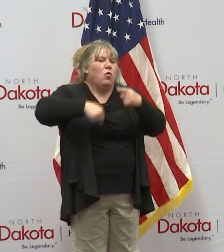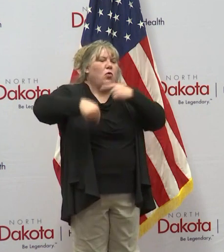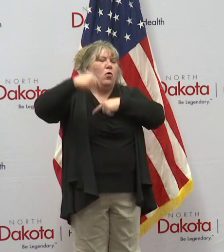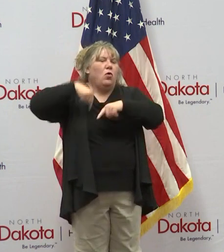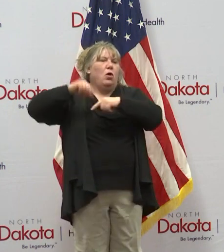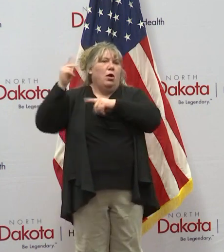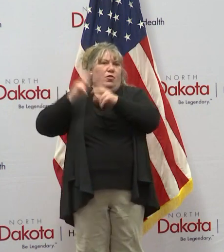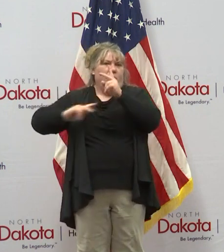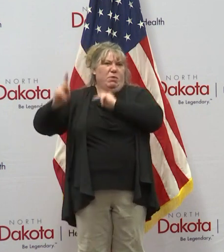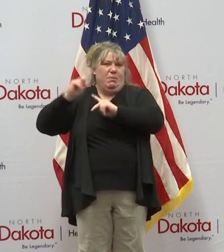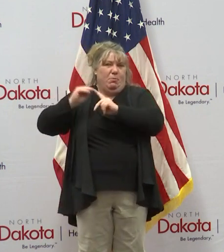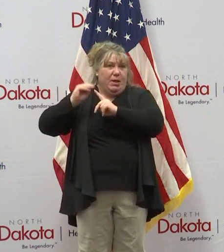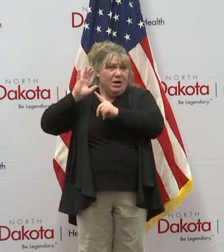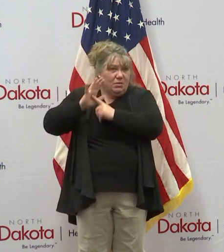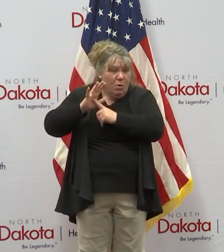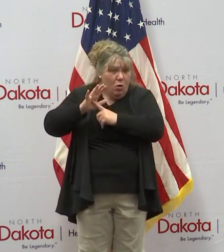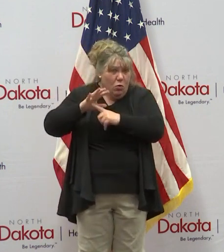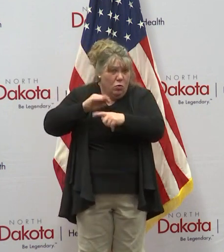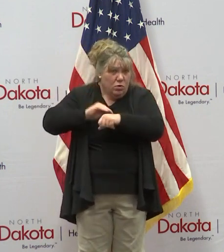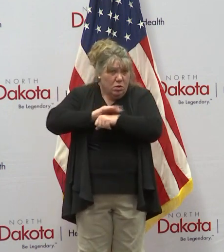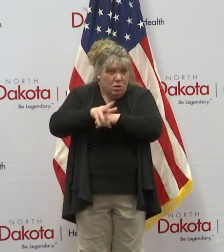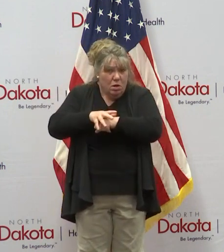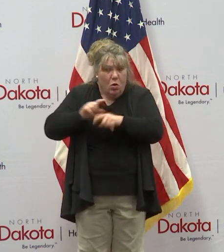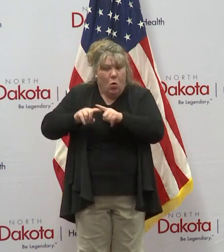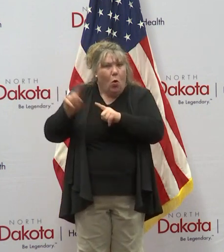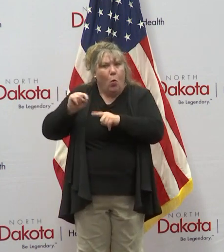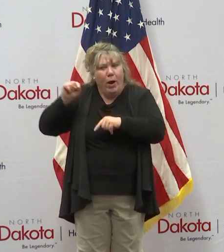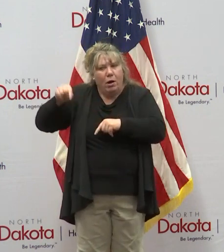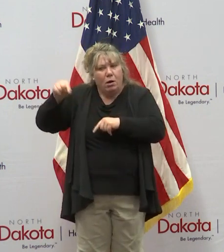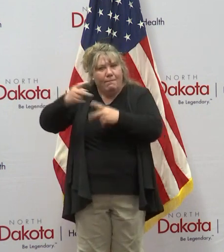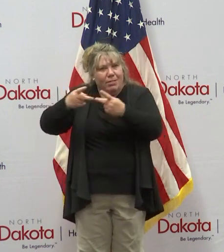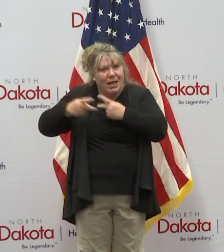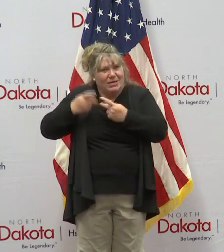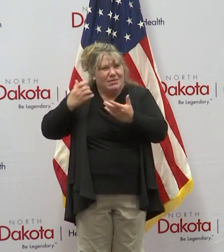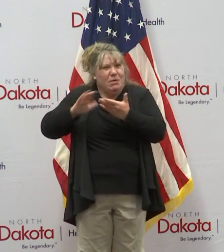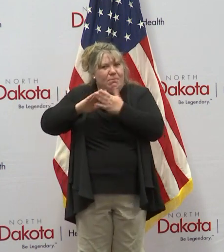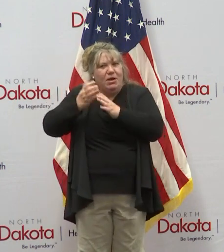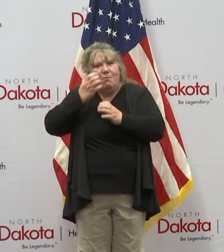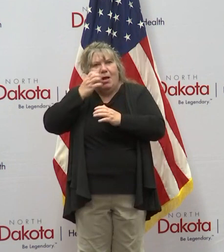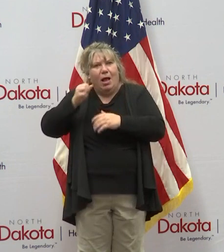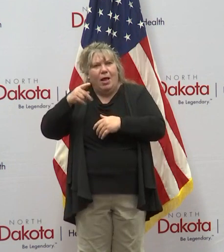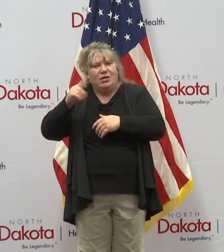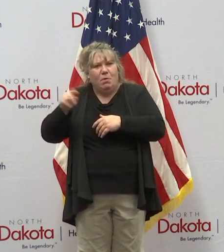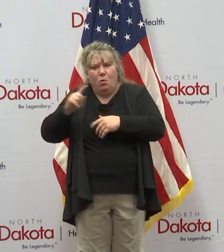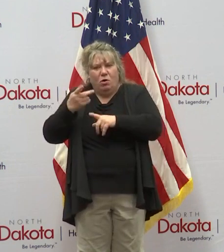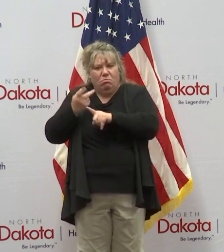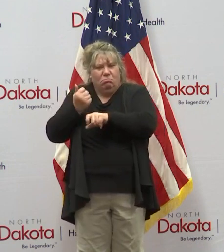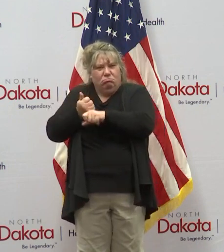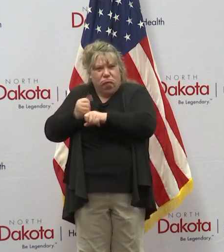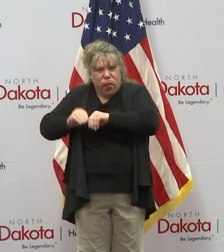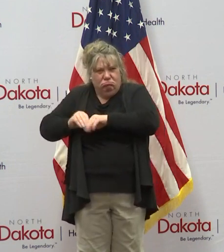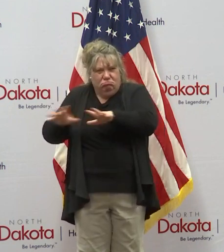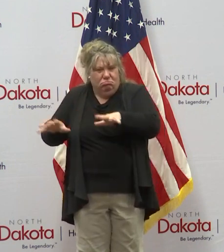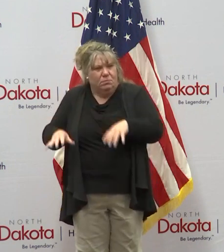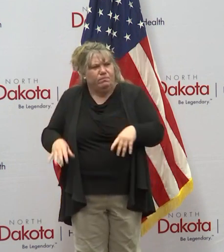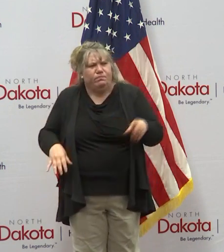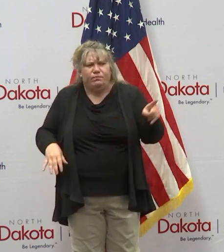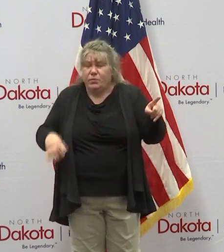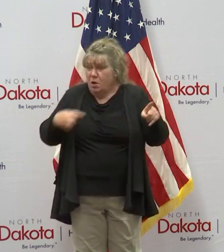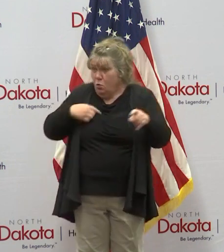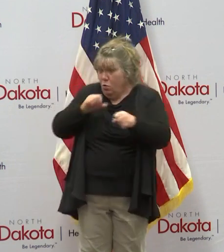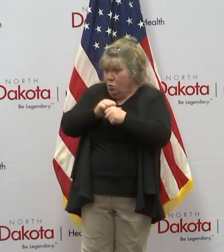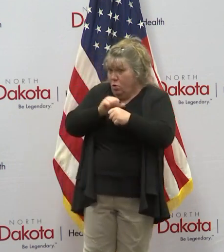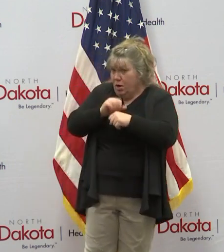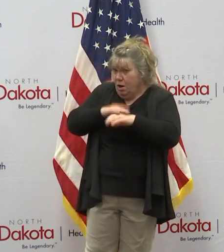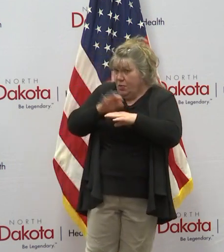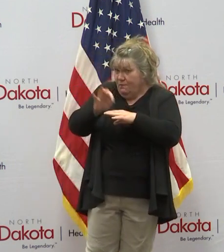other people that have been exposed, or locations that could be a hotspot that need attention, or things like that. So we're working on